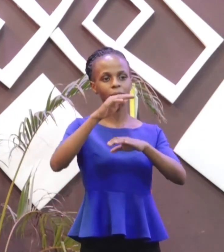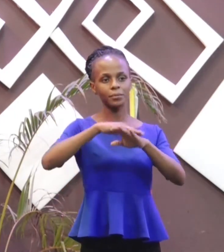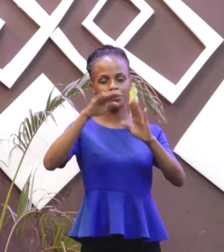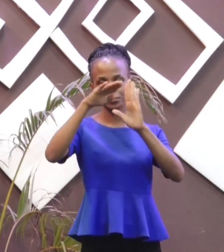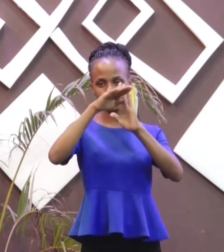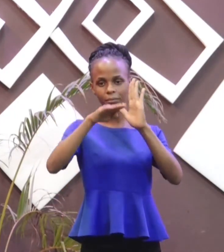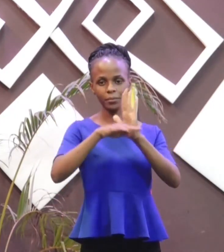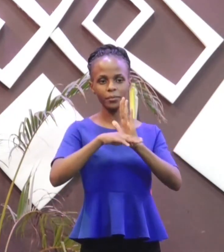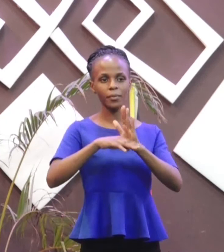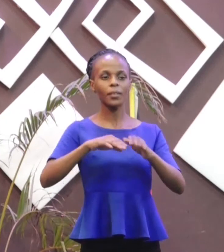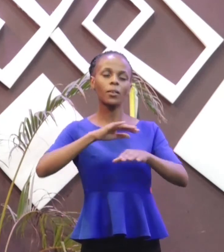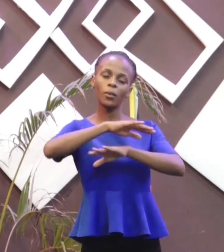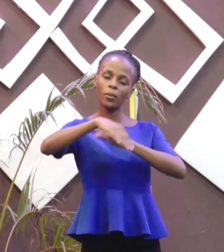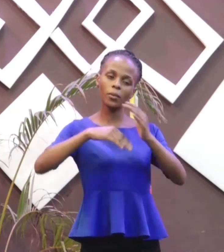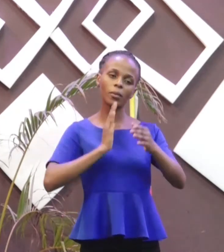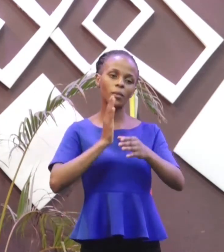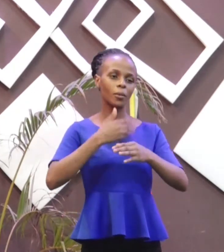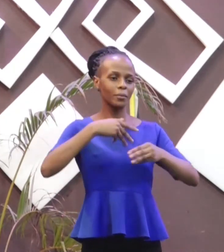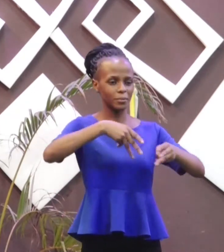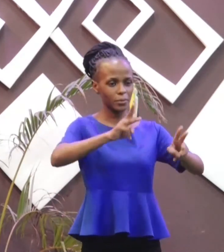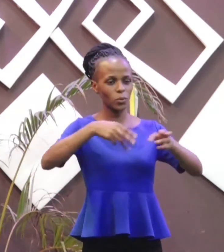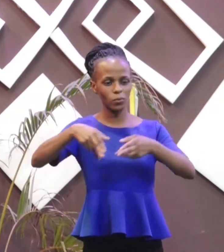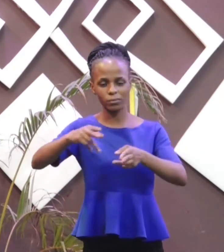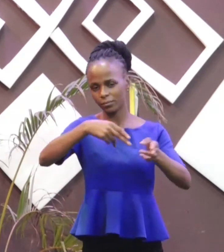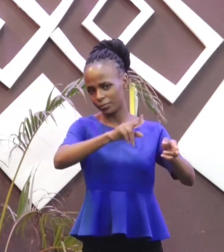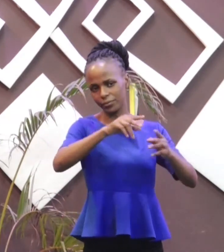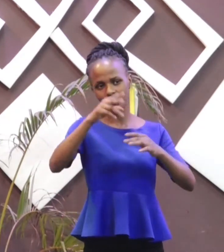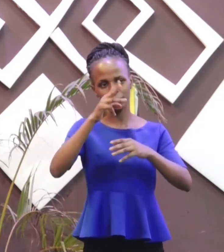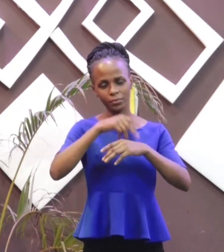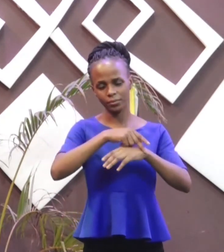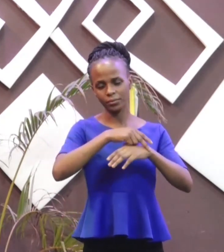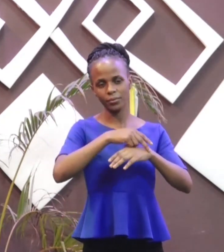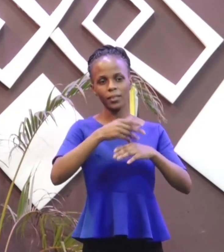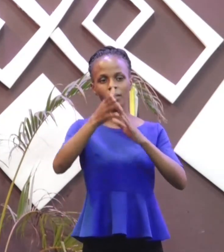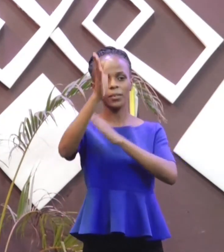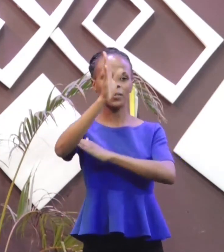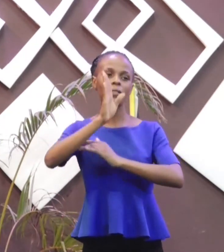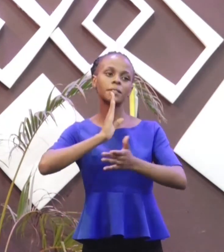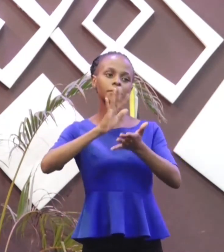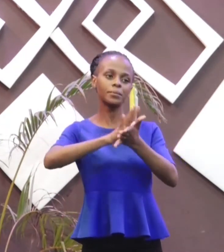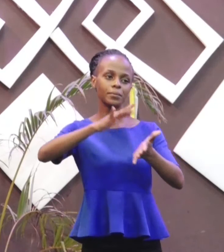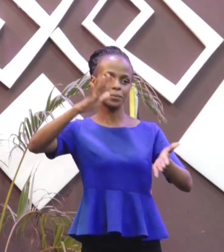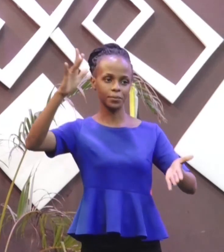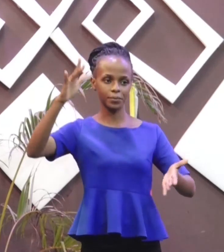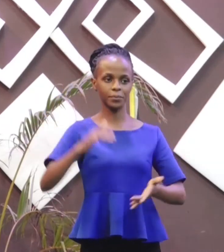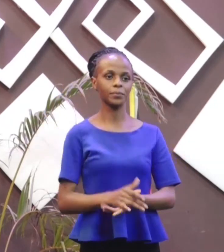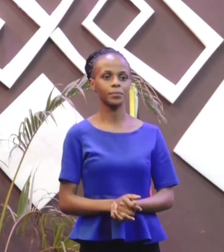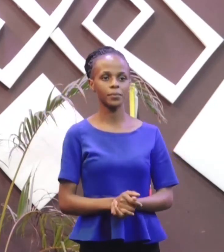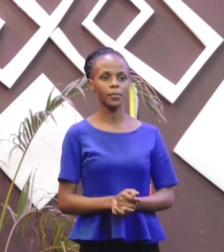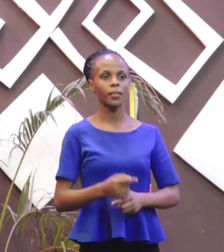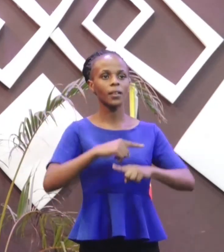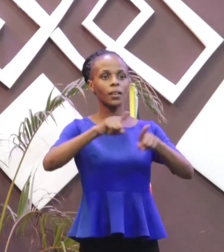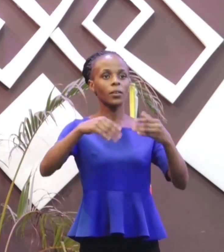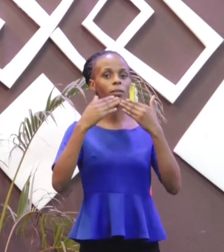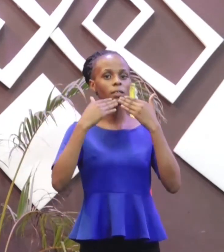continue following on all our media platforms. May God be